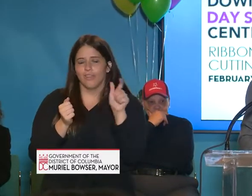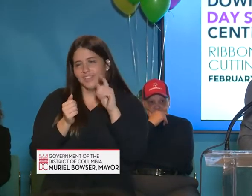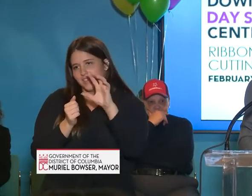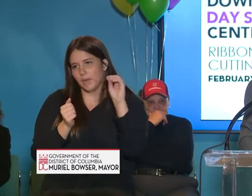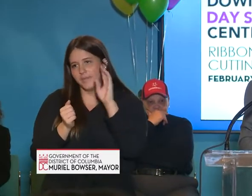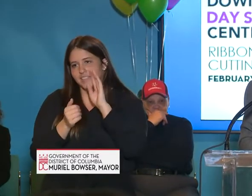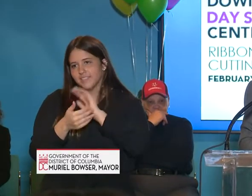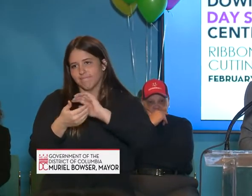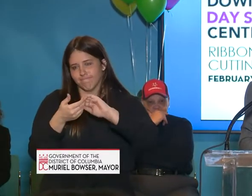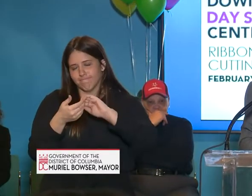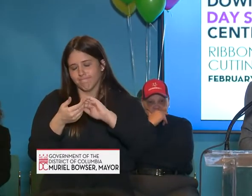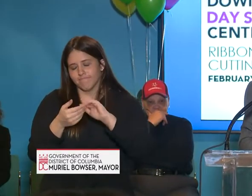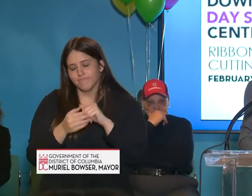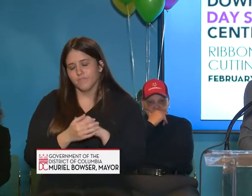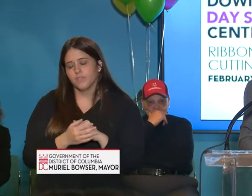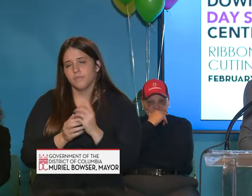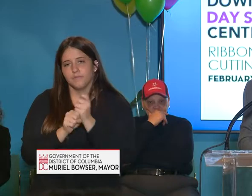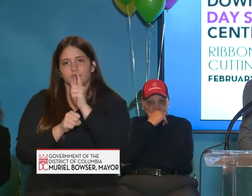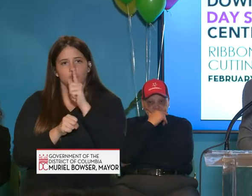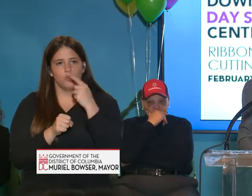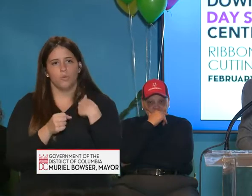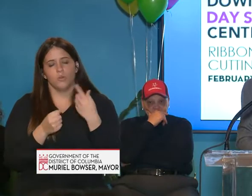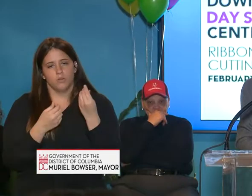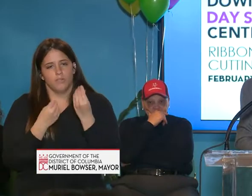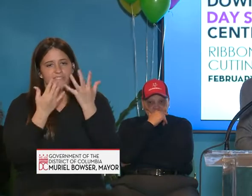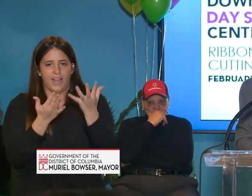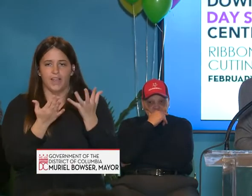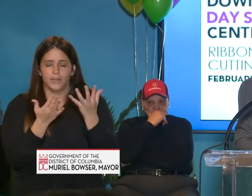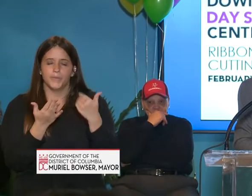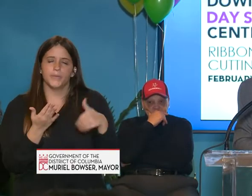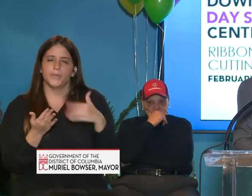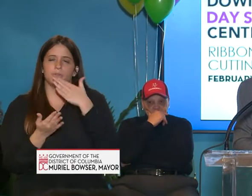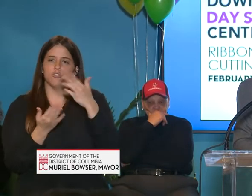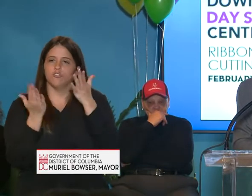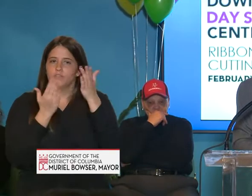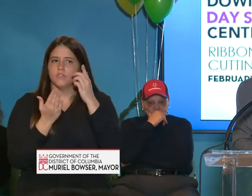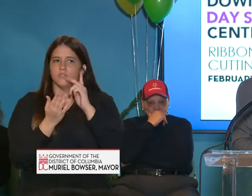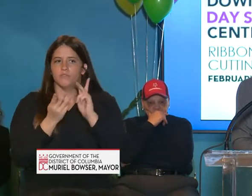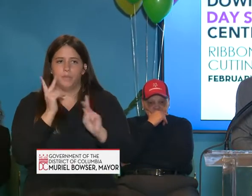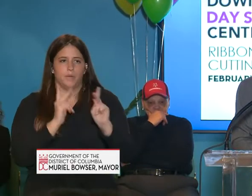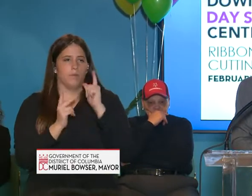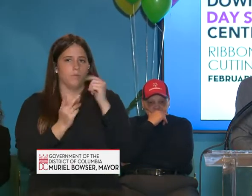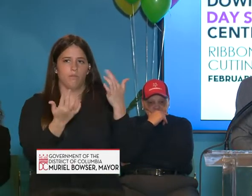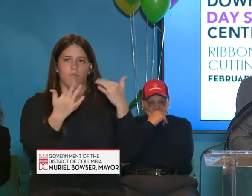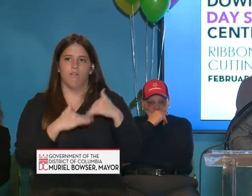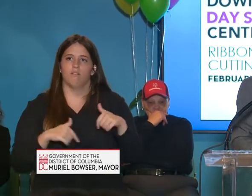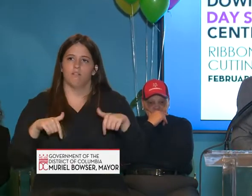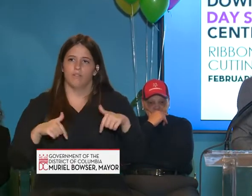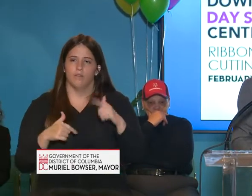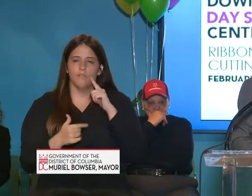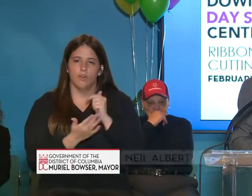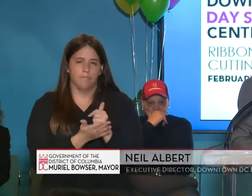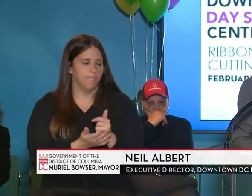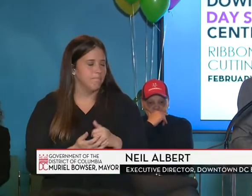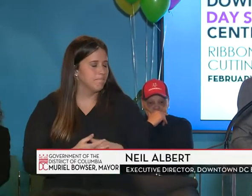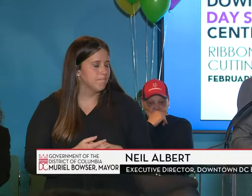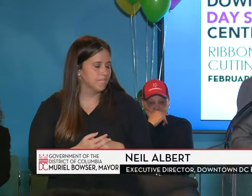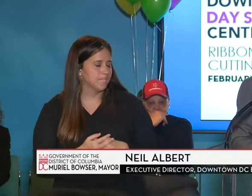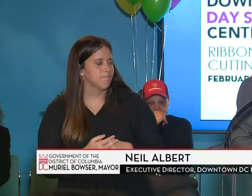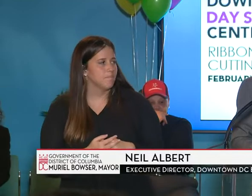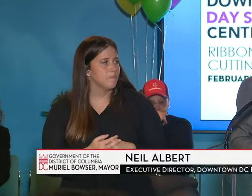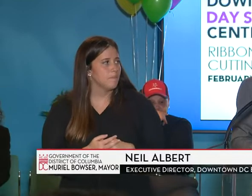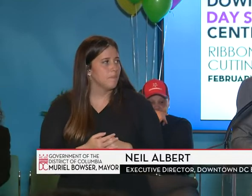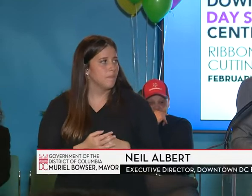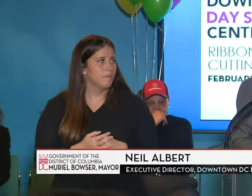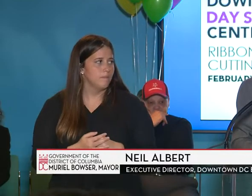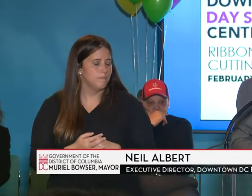didn't name to make sure that we're providing holistic services for people who come here. We've worked with a